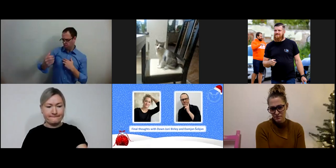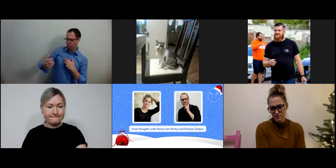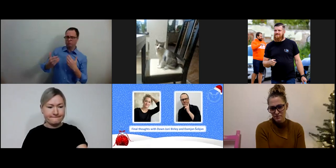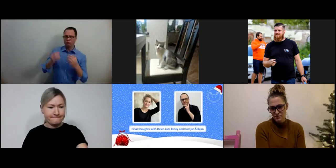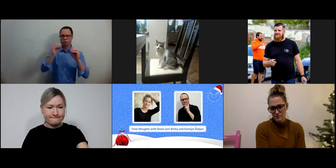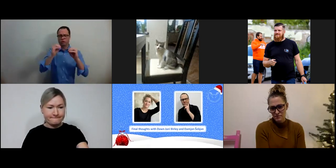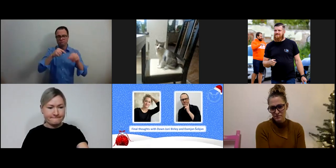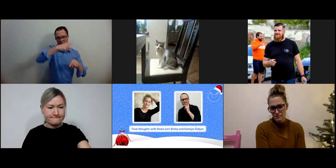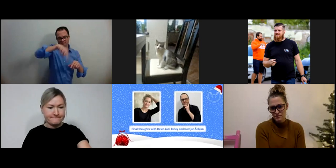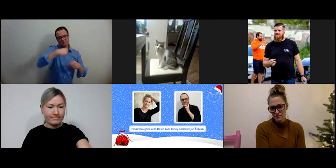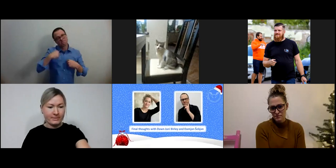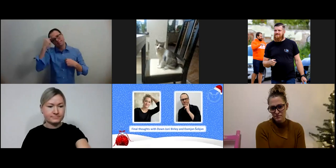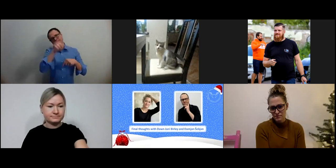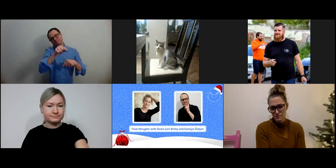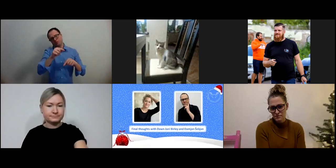had to